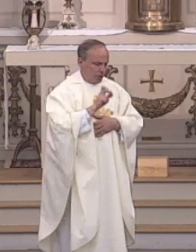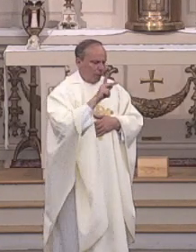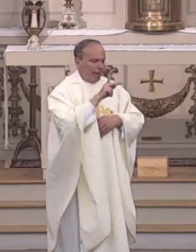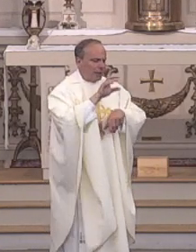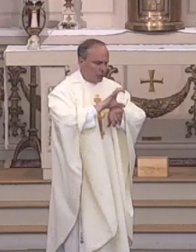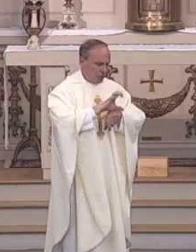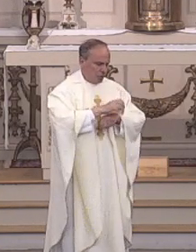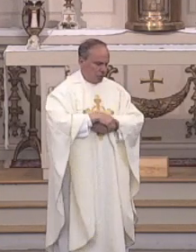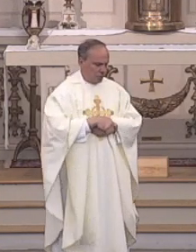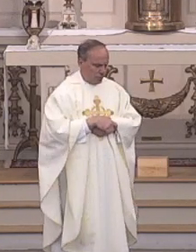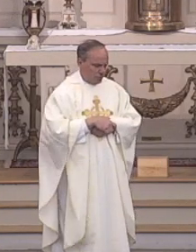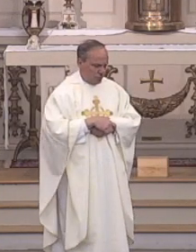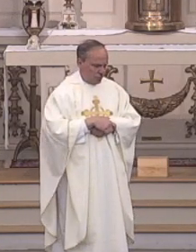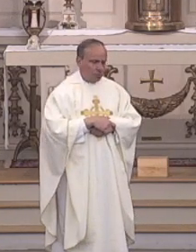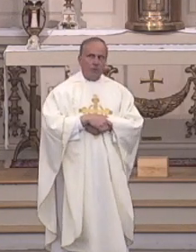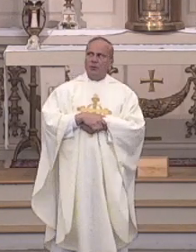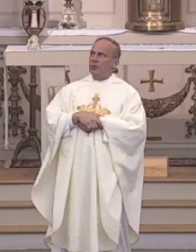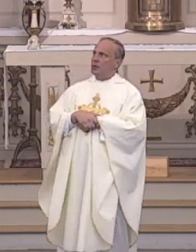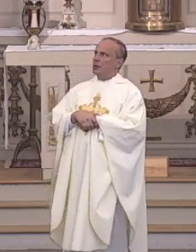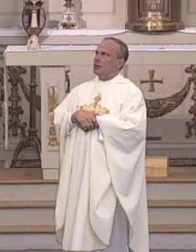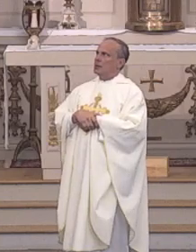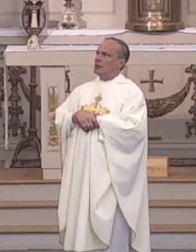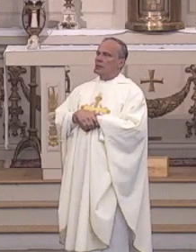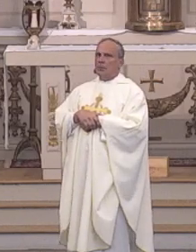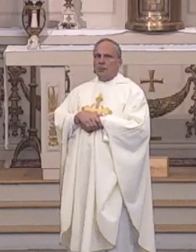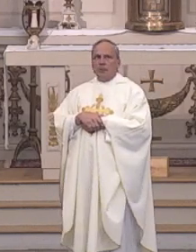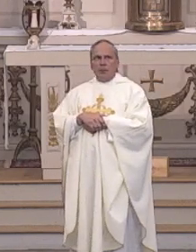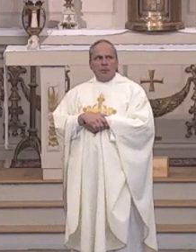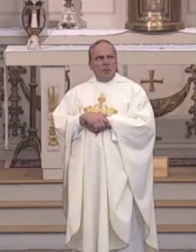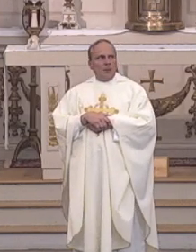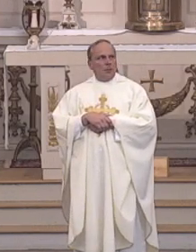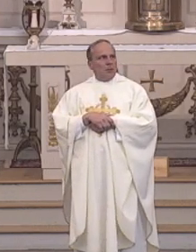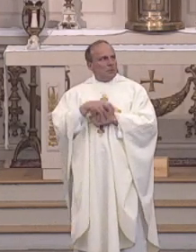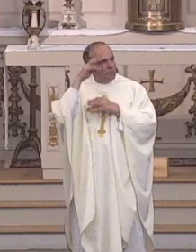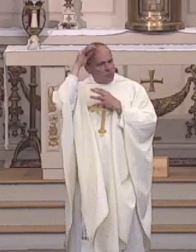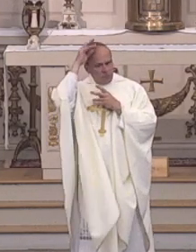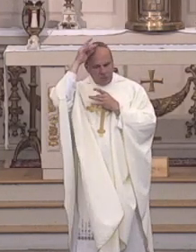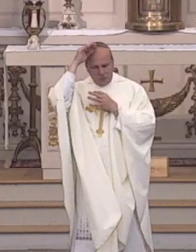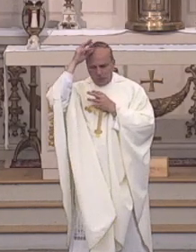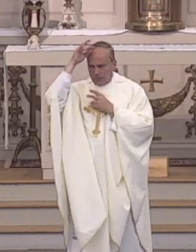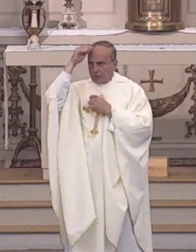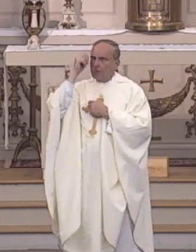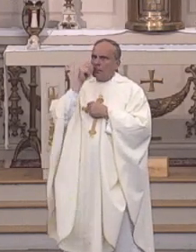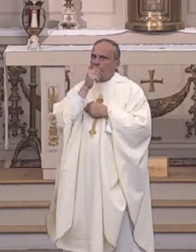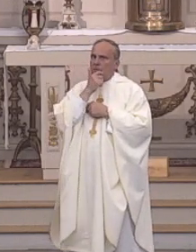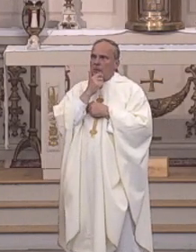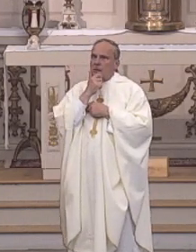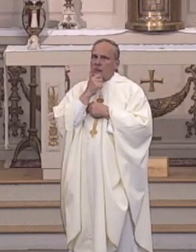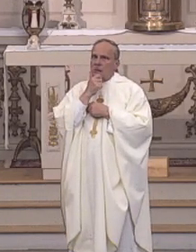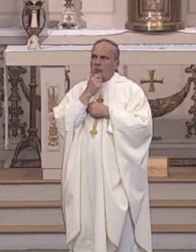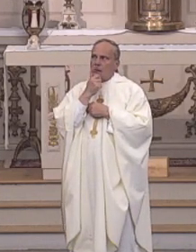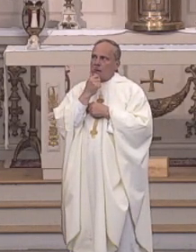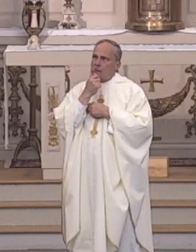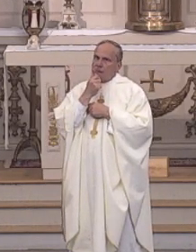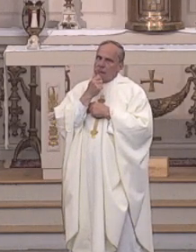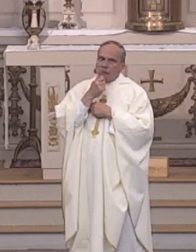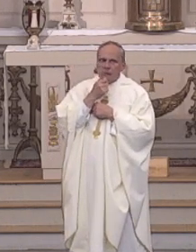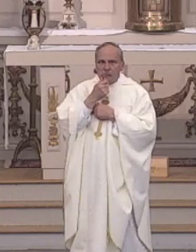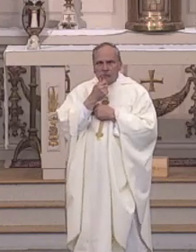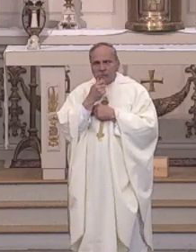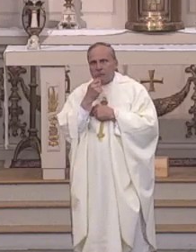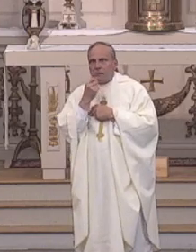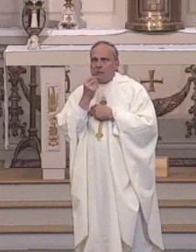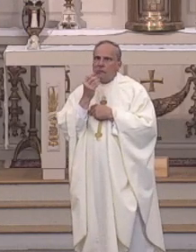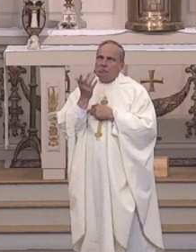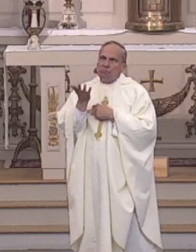sick. You're suffering. You need to come back to the church. And he looked up at me, and he thought about it for a minute.